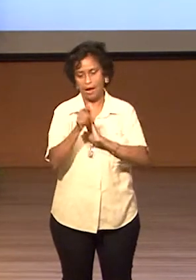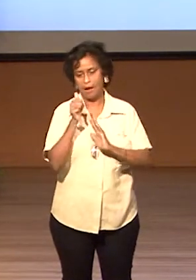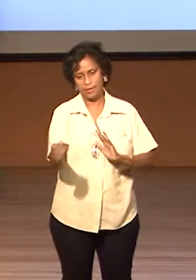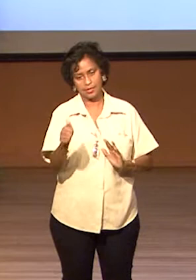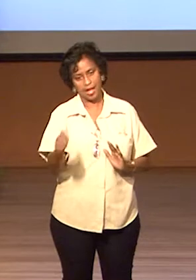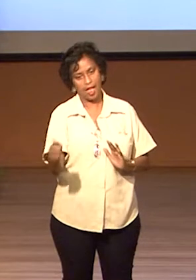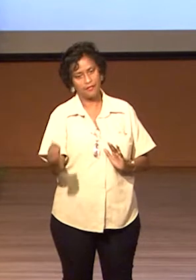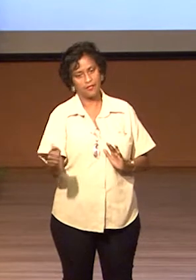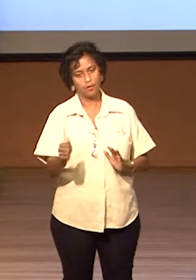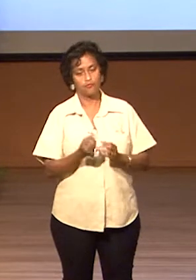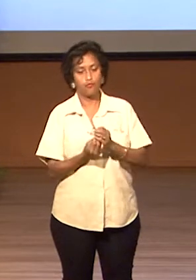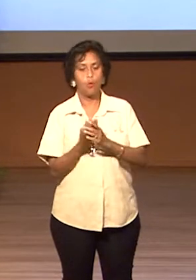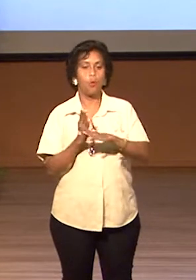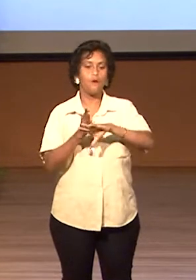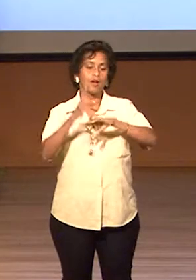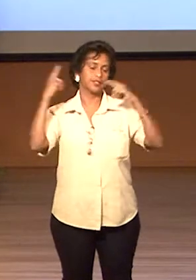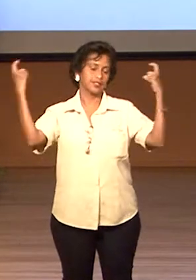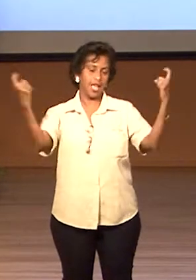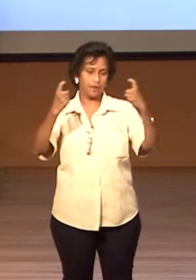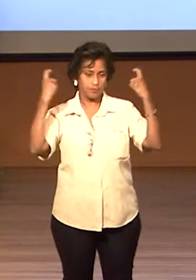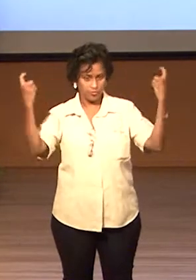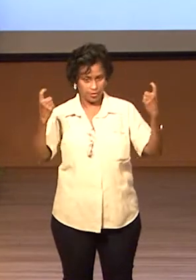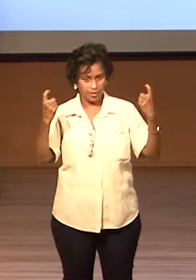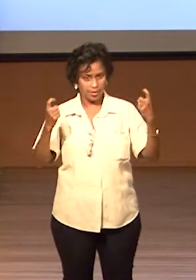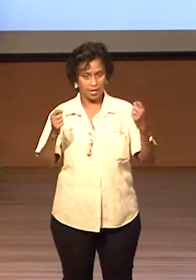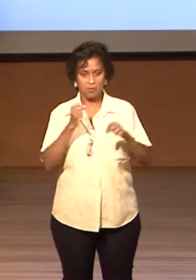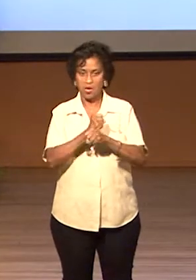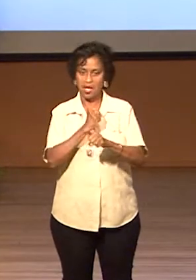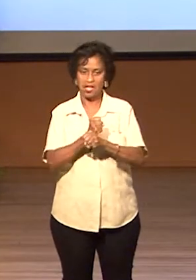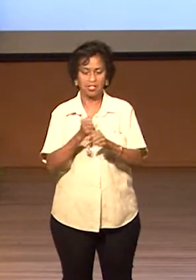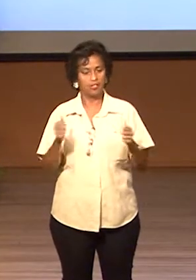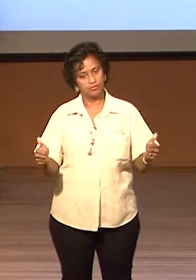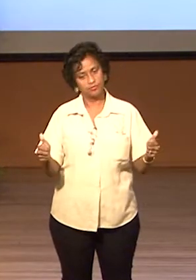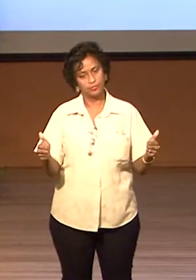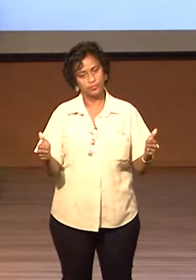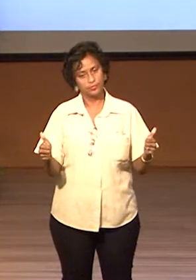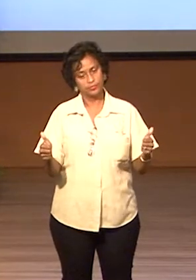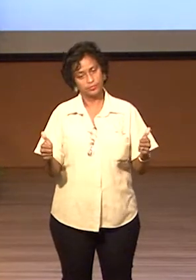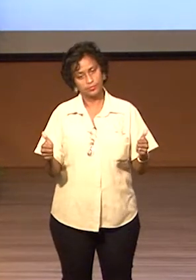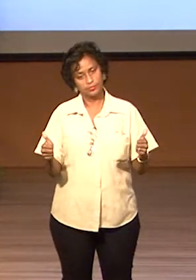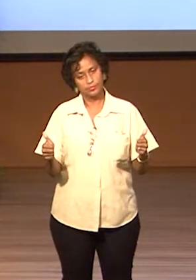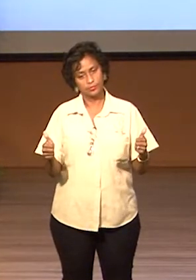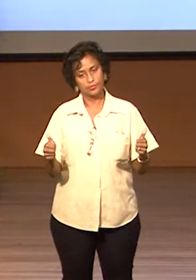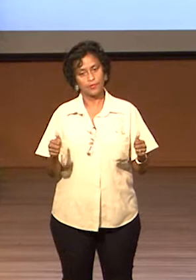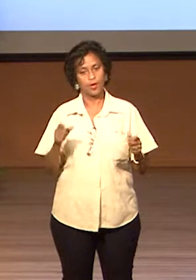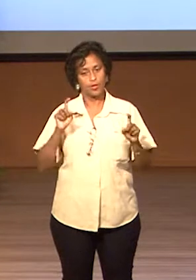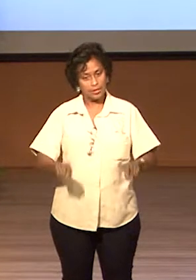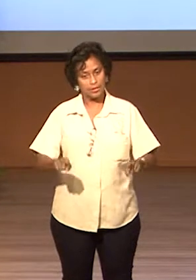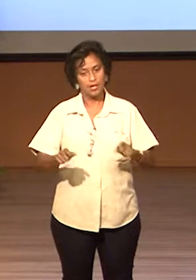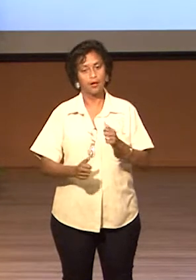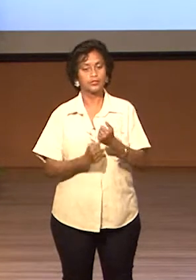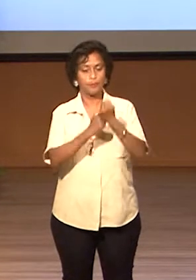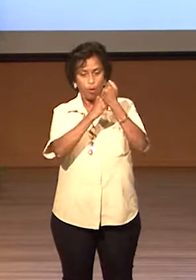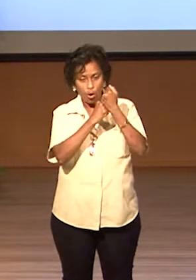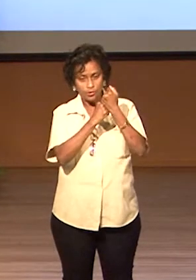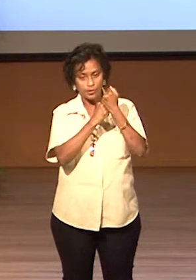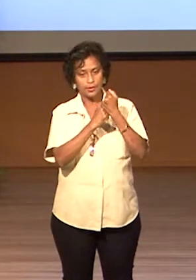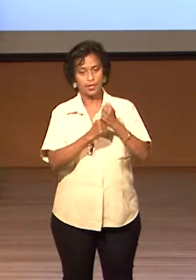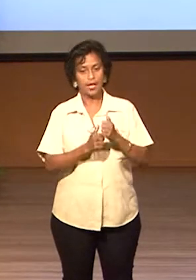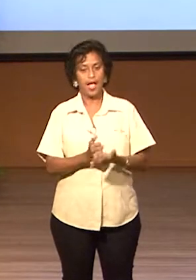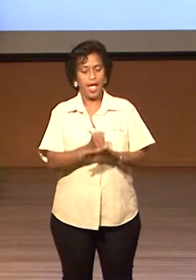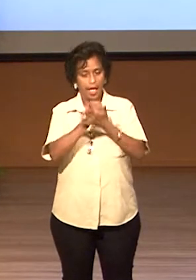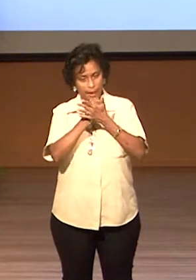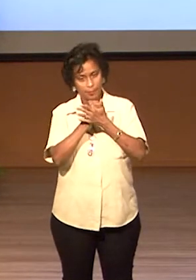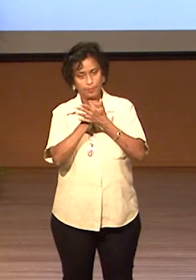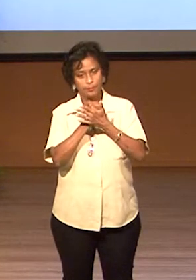overcome the disabilities and function. But in order to function, you need support and you need the capacity to feel as